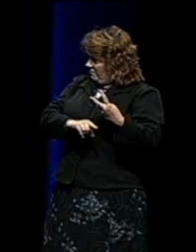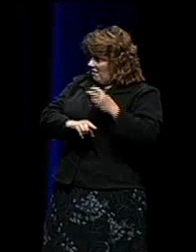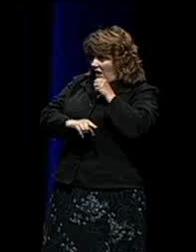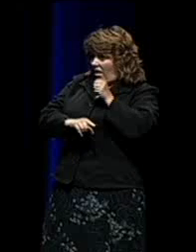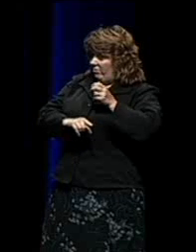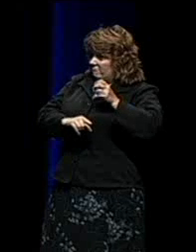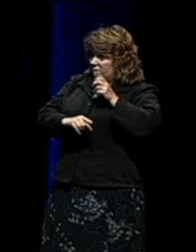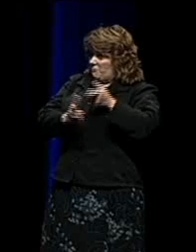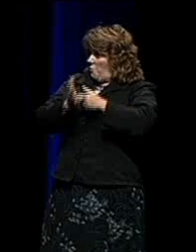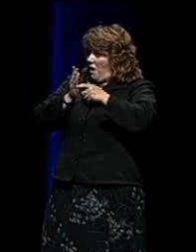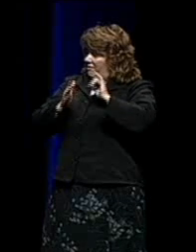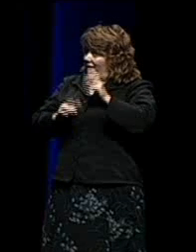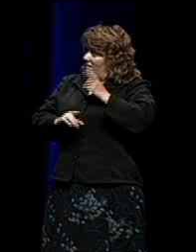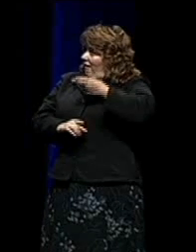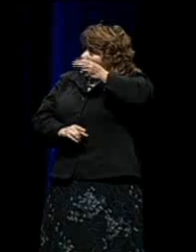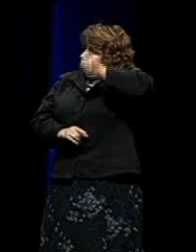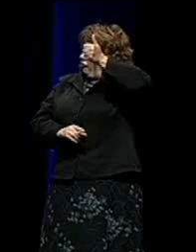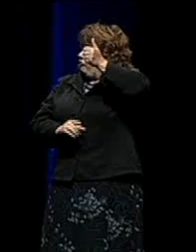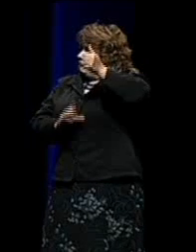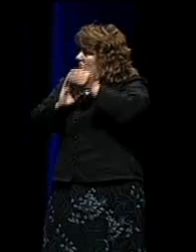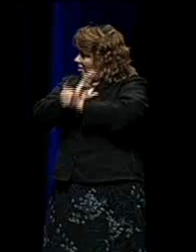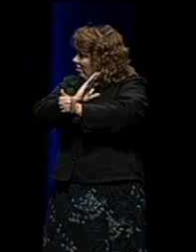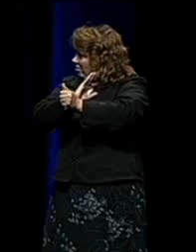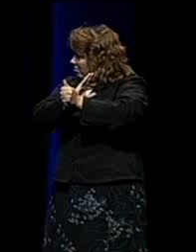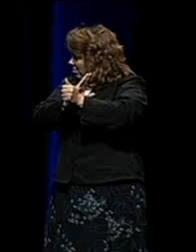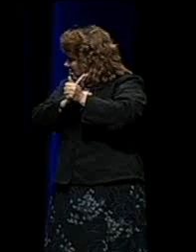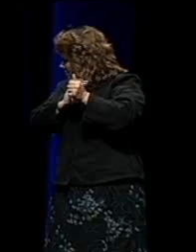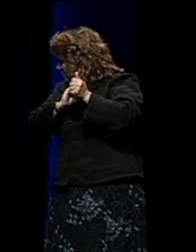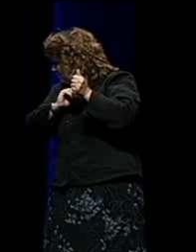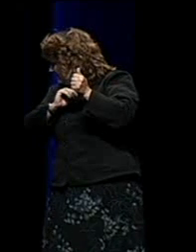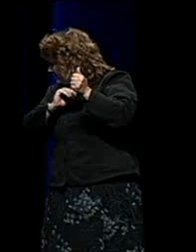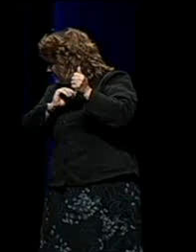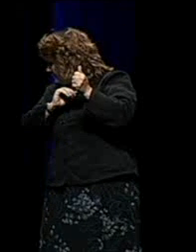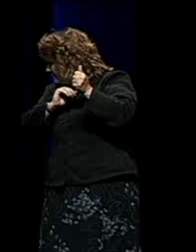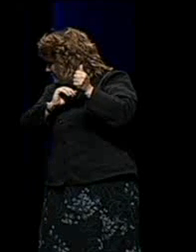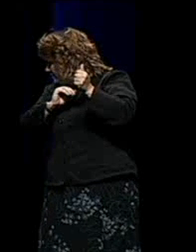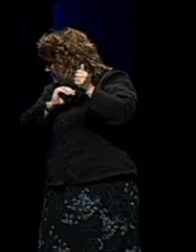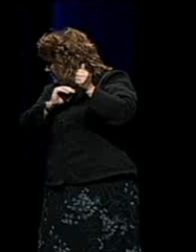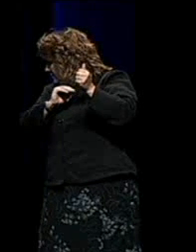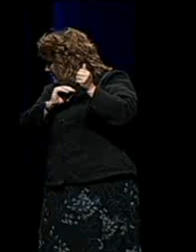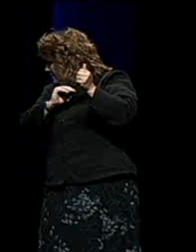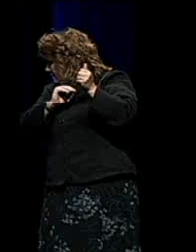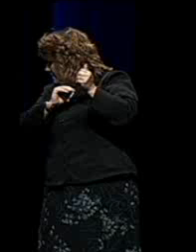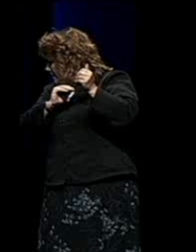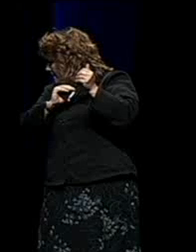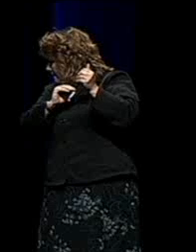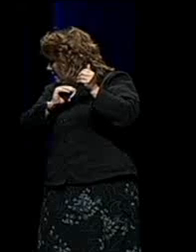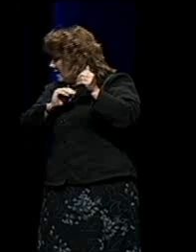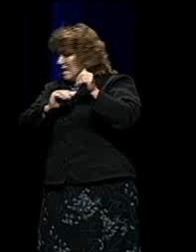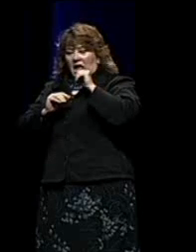certification does not require the skills that would be tested at the NIC 2 level